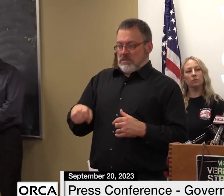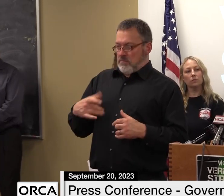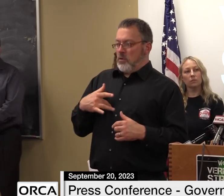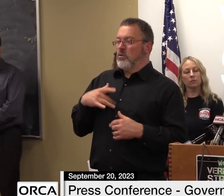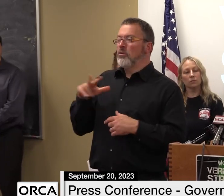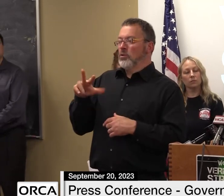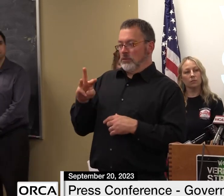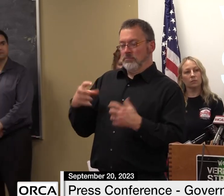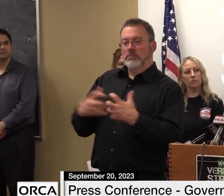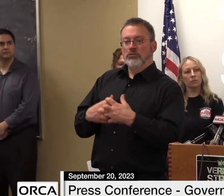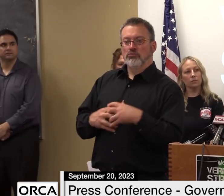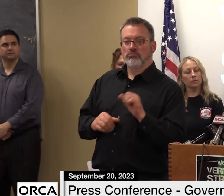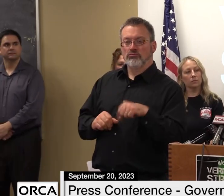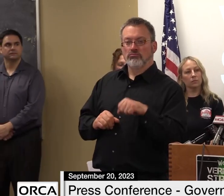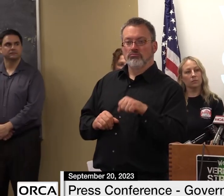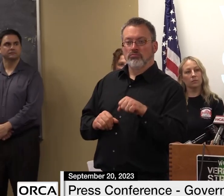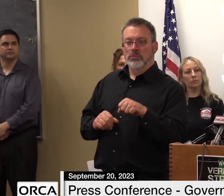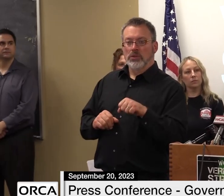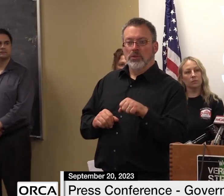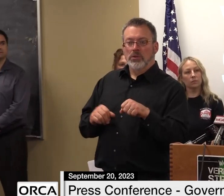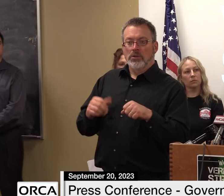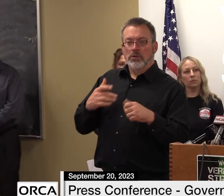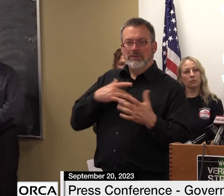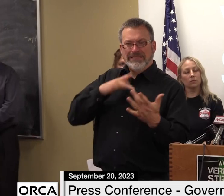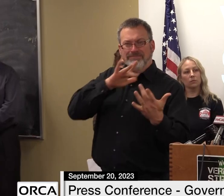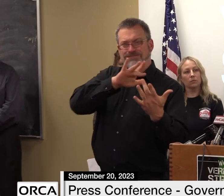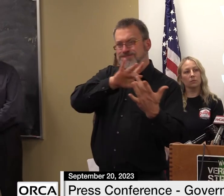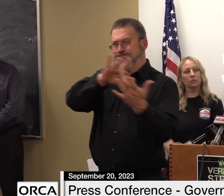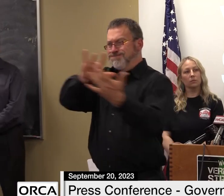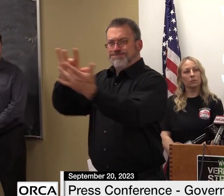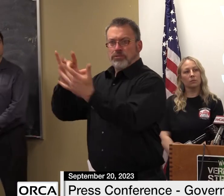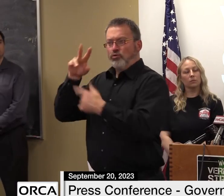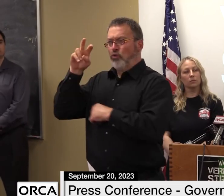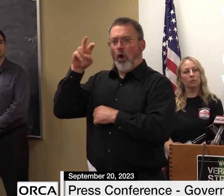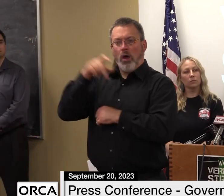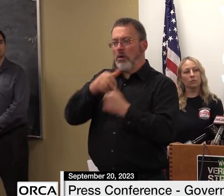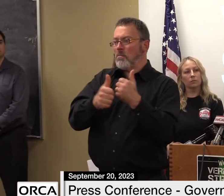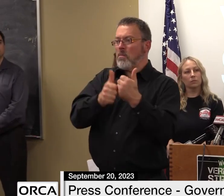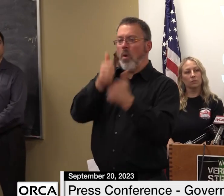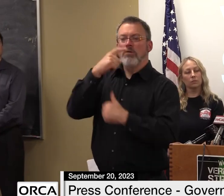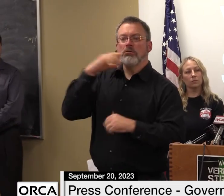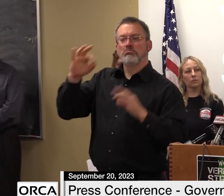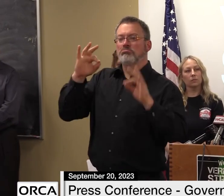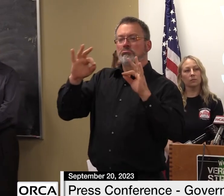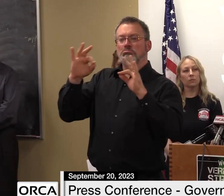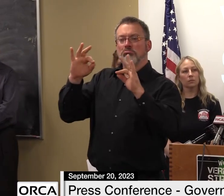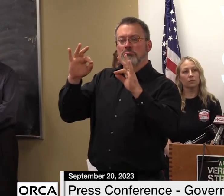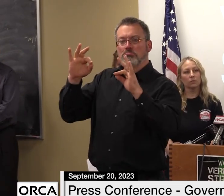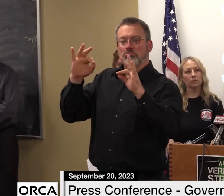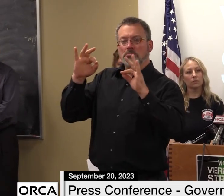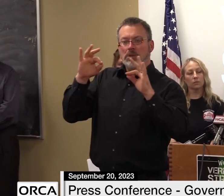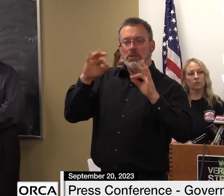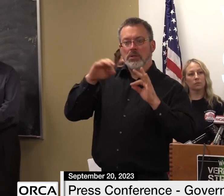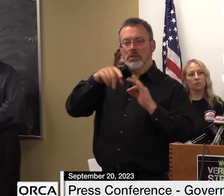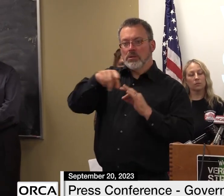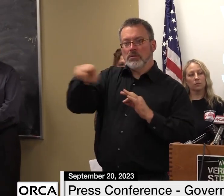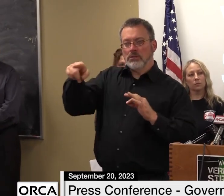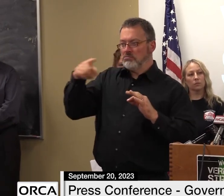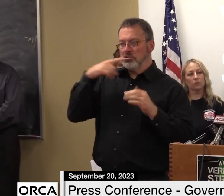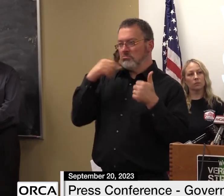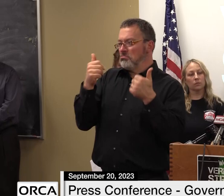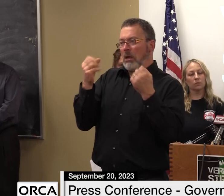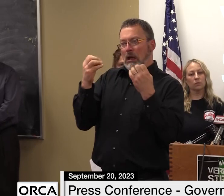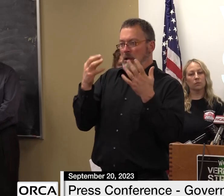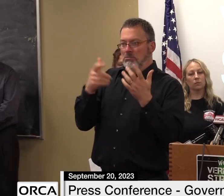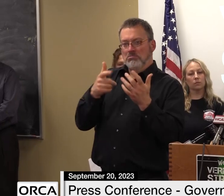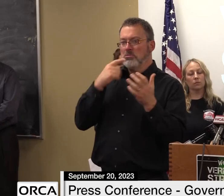we've contacted, and a number of them said, no, I'm good. If their status changes over time, and all of a sudden it's like, hey, I